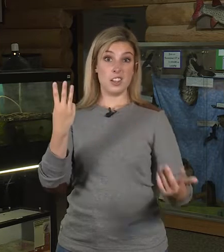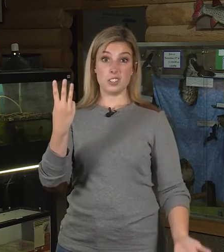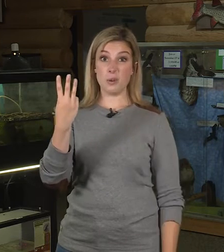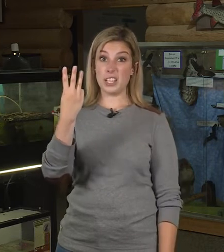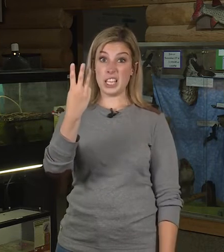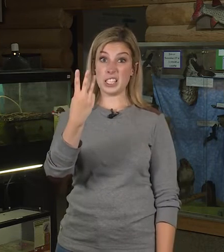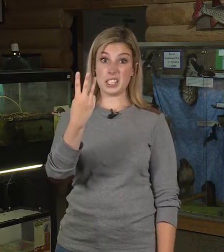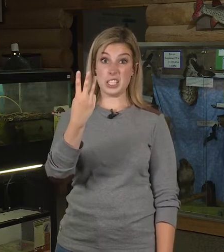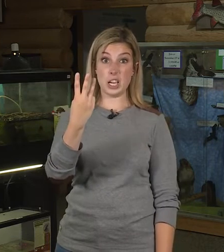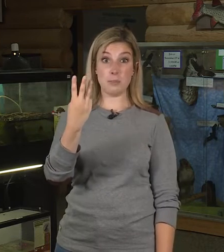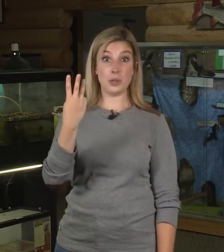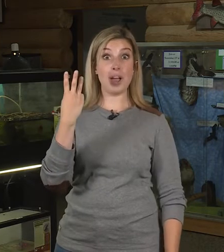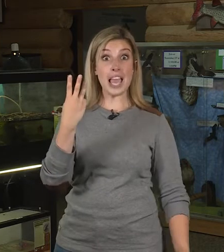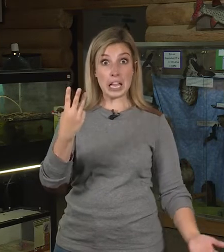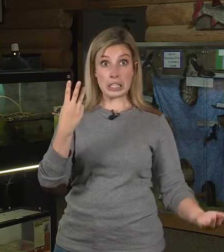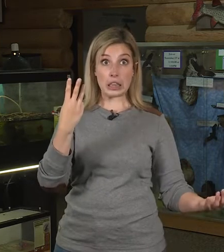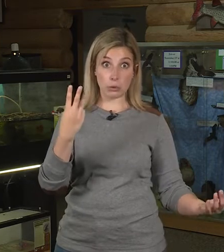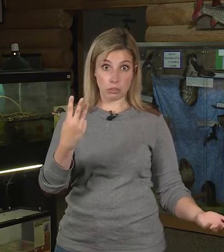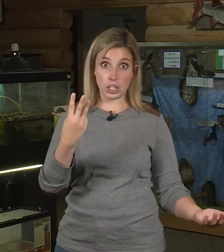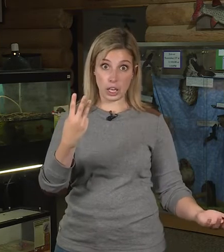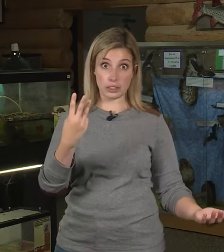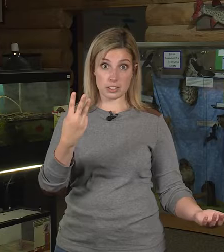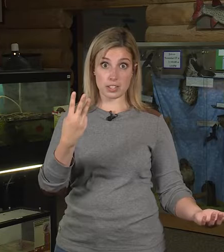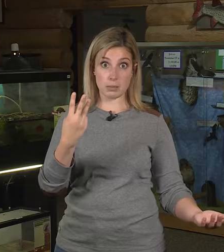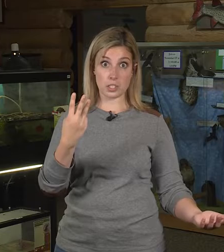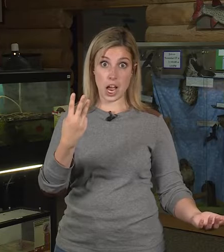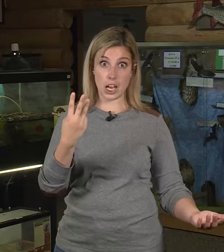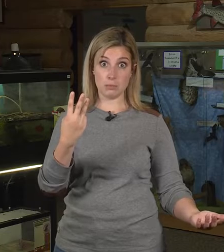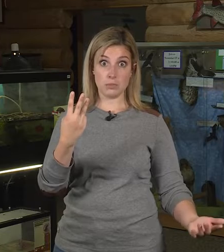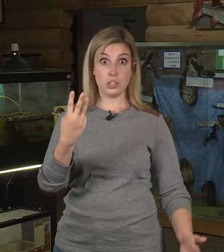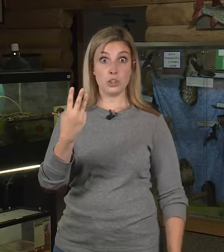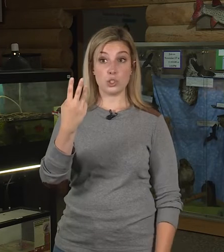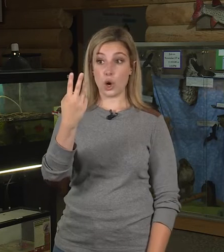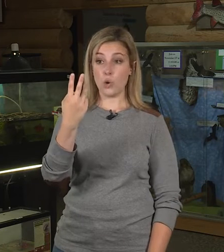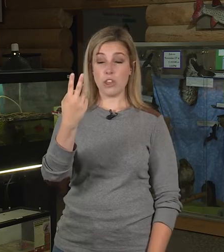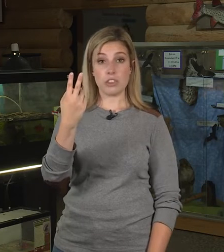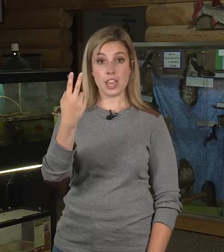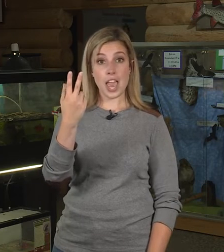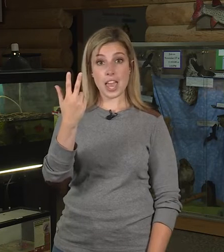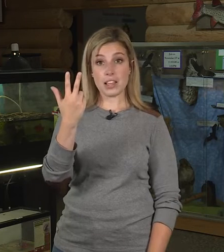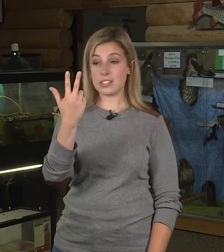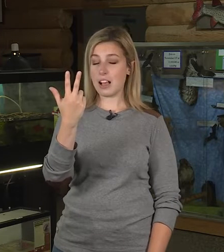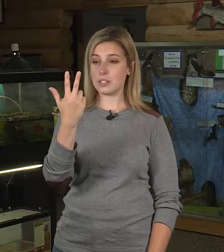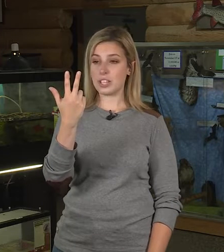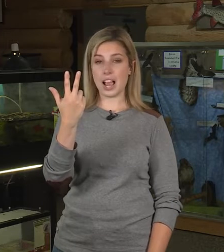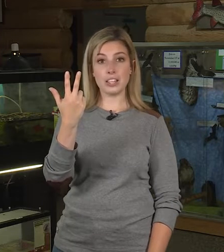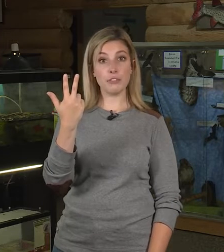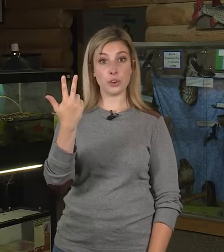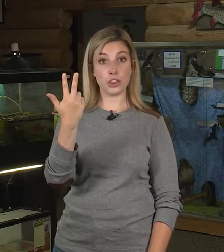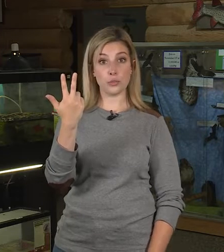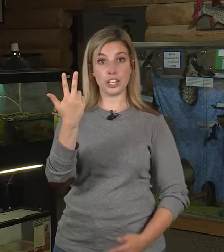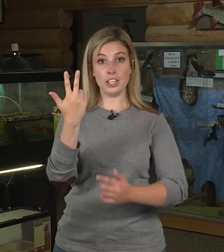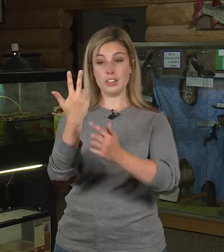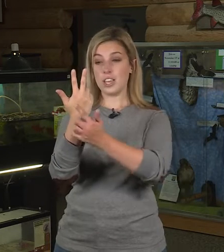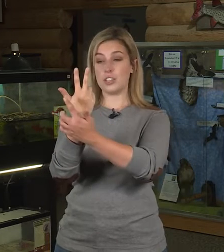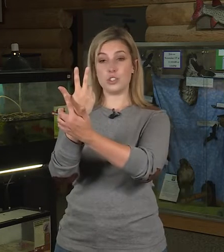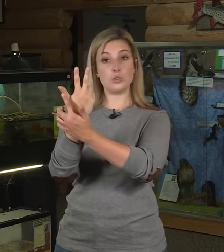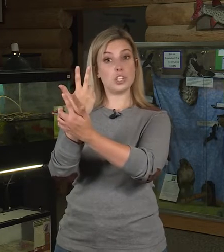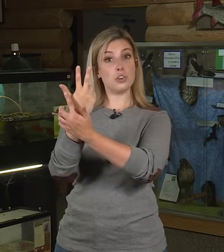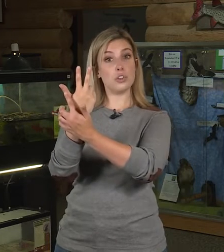So I can't say W and 3 at the same time. So the ASL sign for 3 is using your